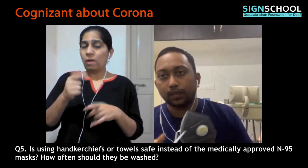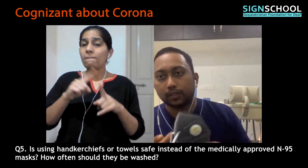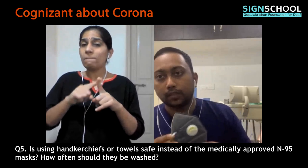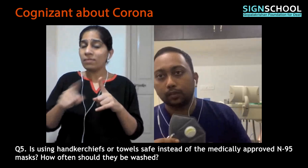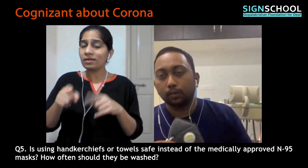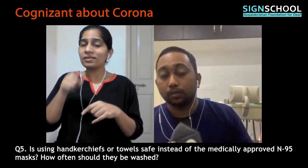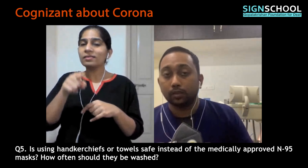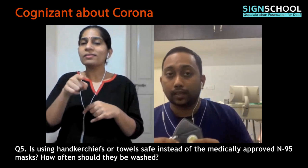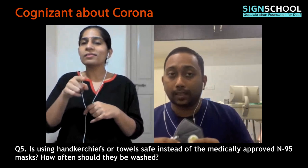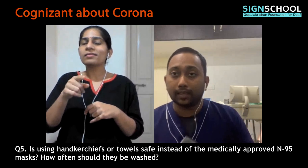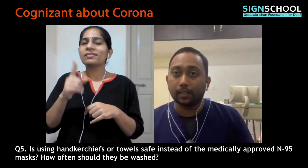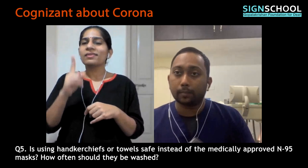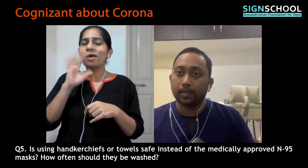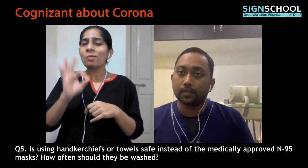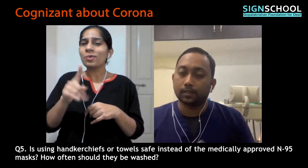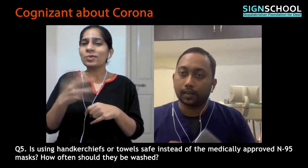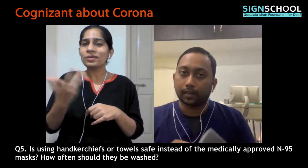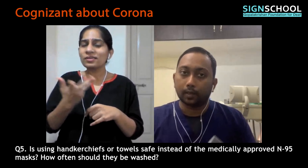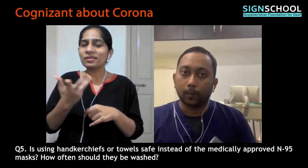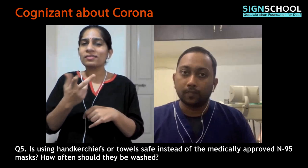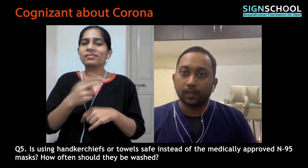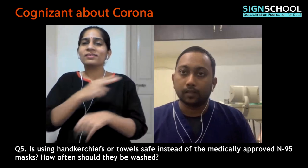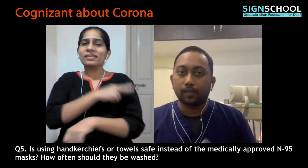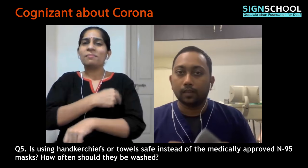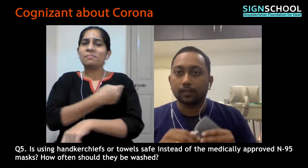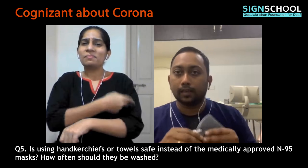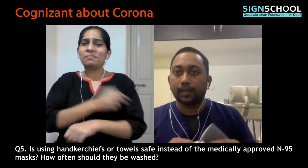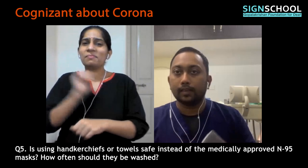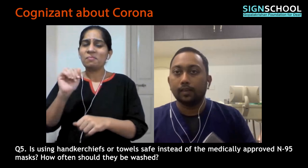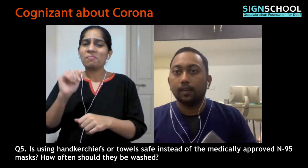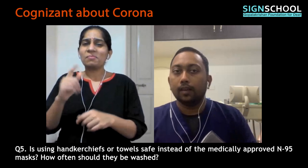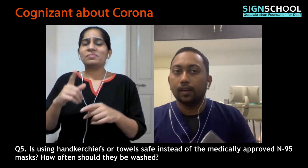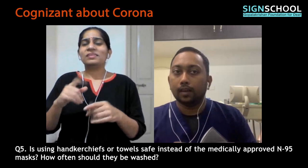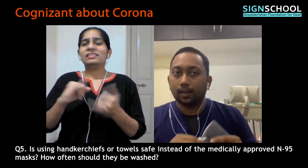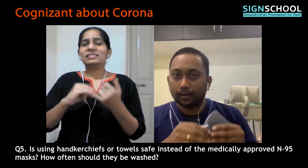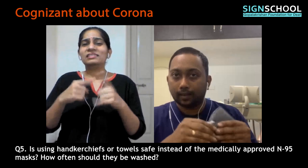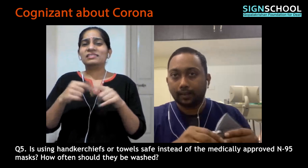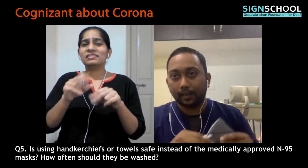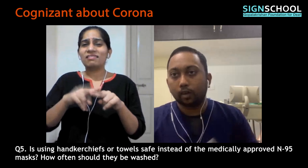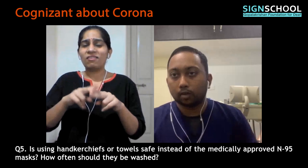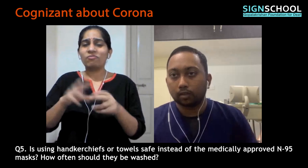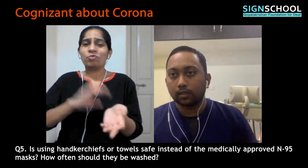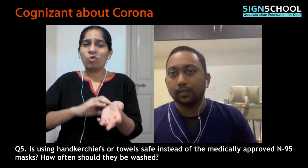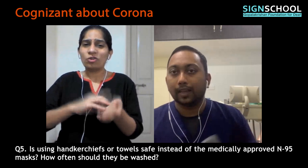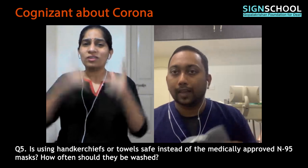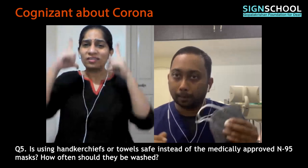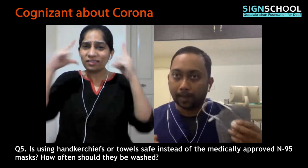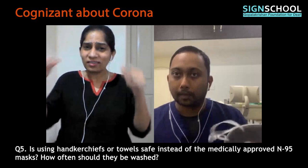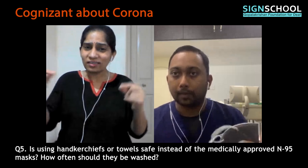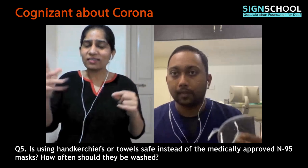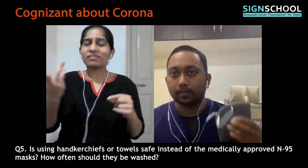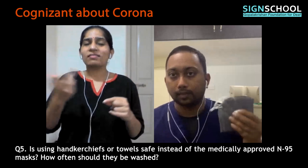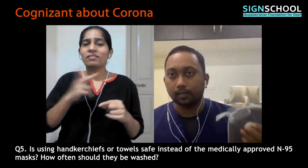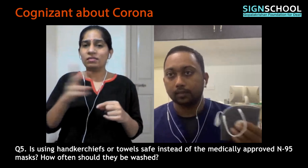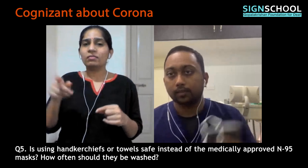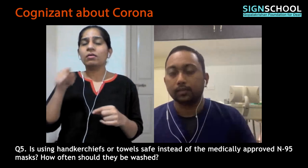medical professionals who's treating the patients right now, the first line treating doctors and paramedics, nurses, and